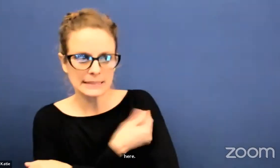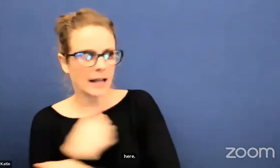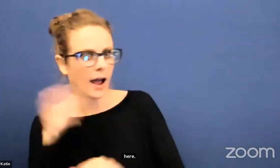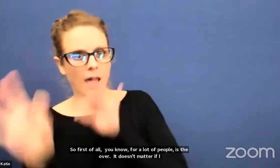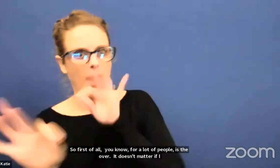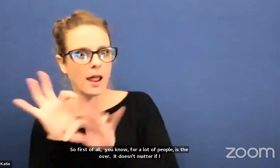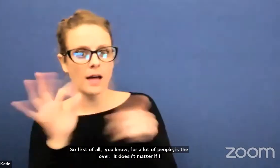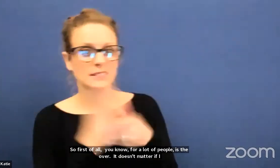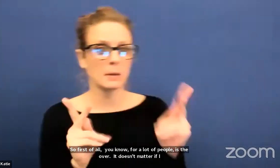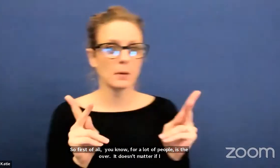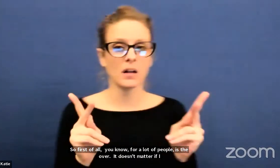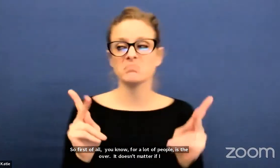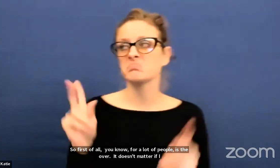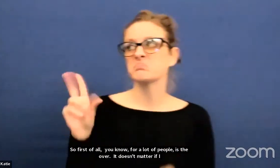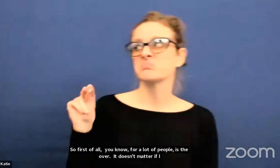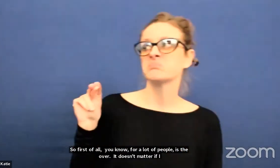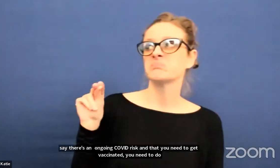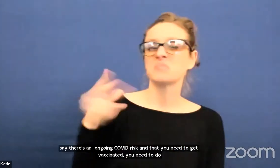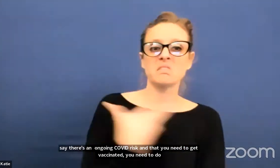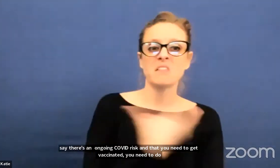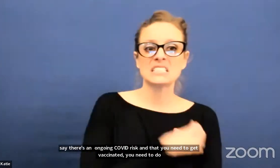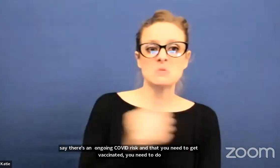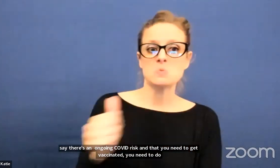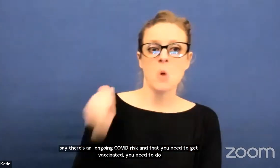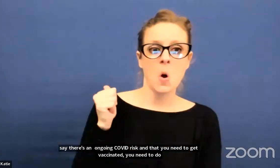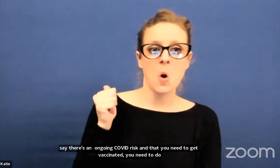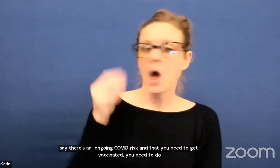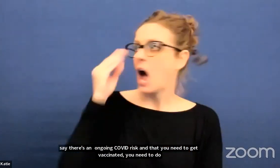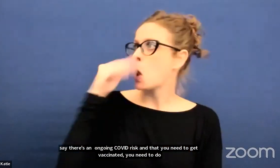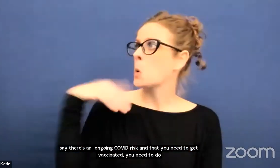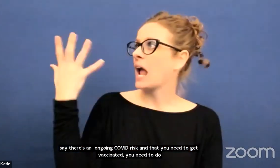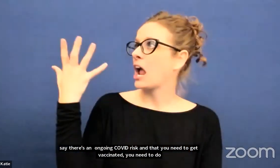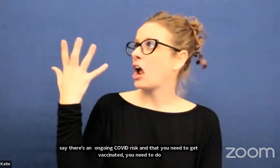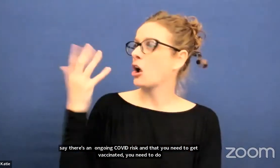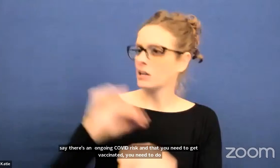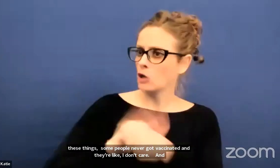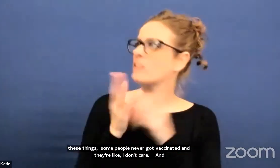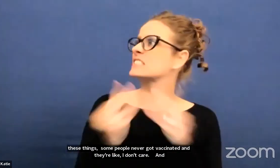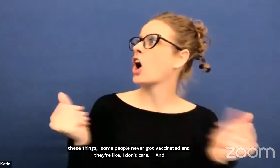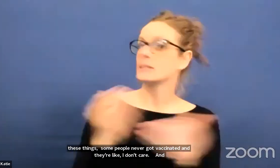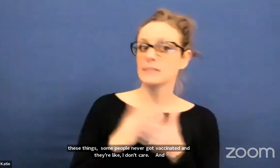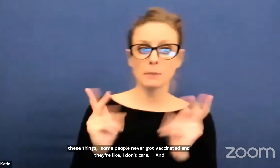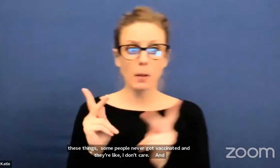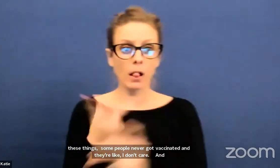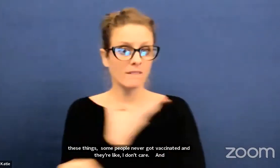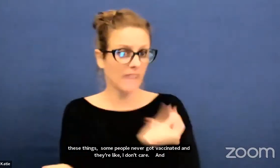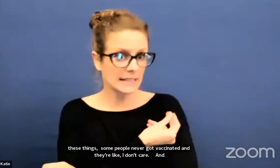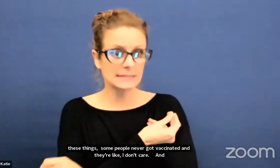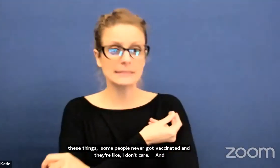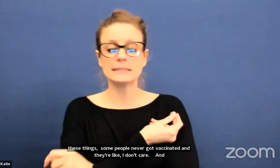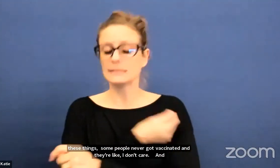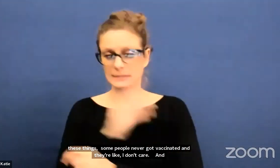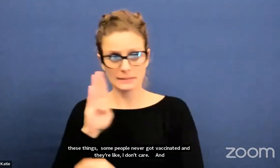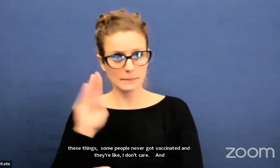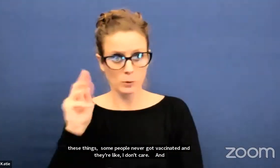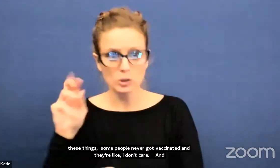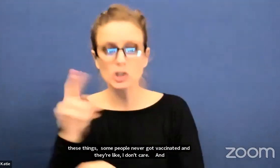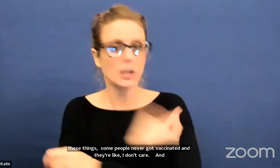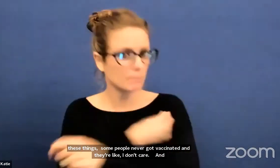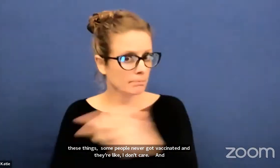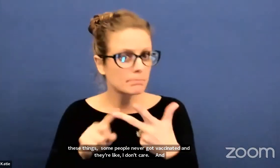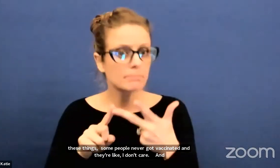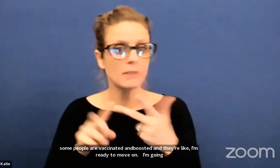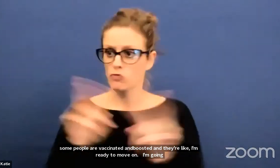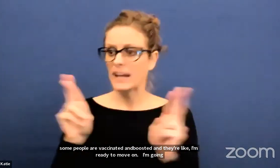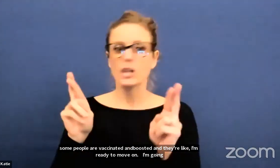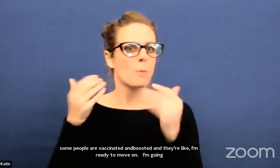Some people never got vaccinated and they're like, I don't care. And some people are vaccinated and boosted and they're like, I'm ready to move on. I'm going to travel. I'm going to go